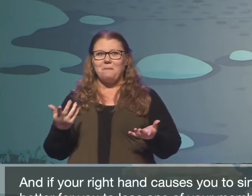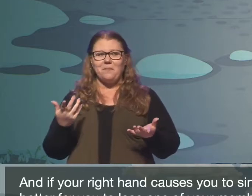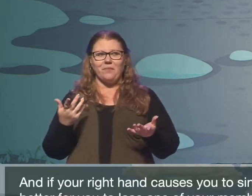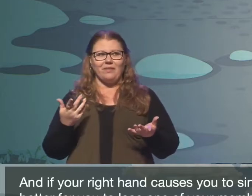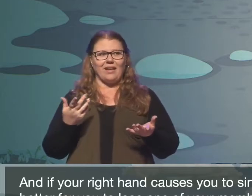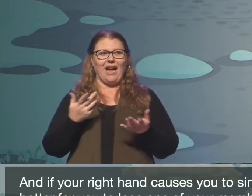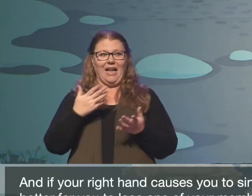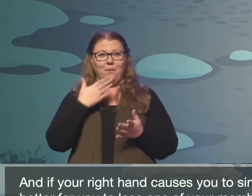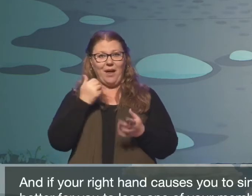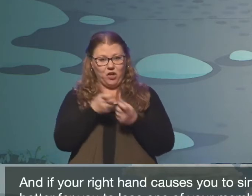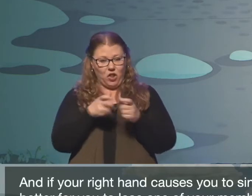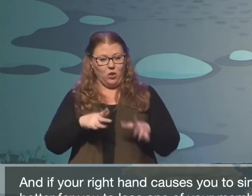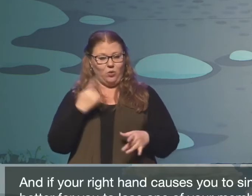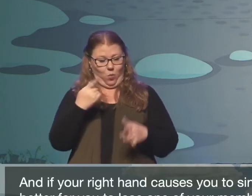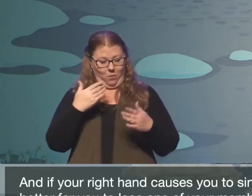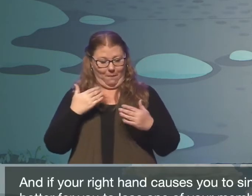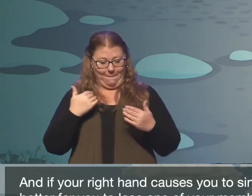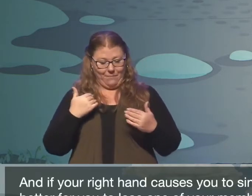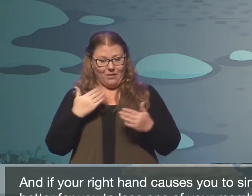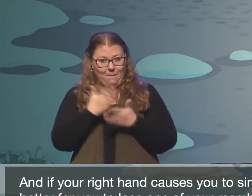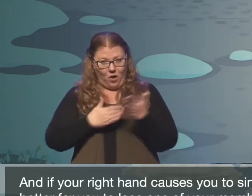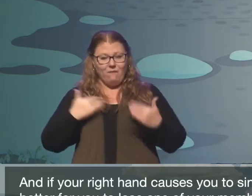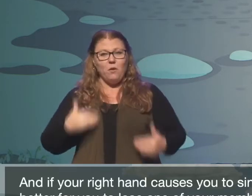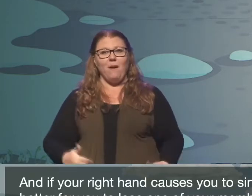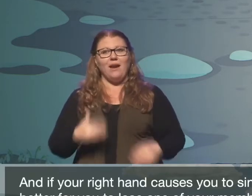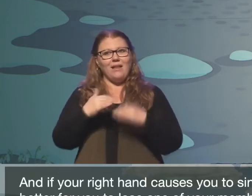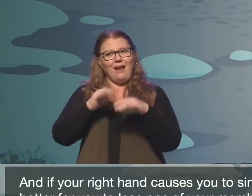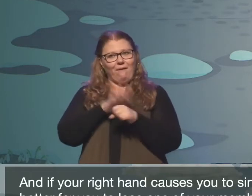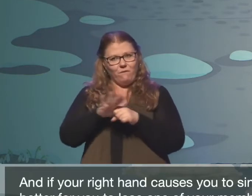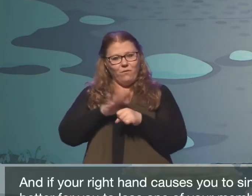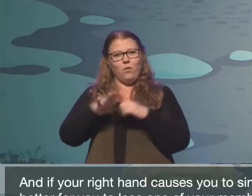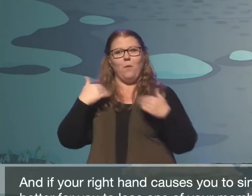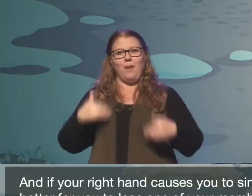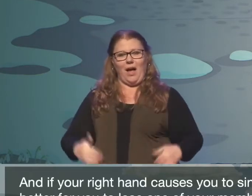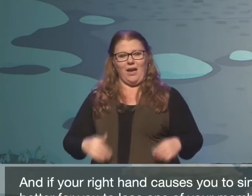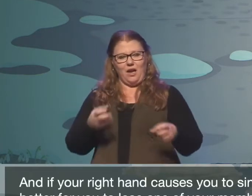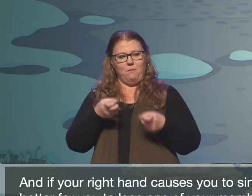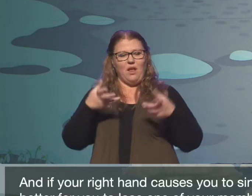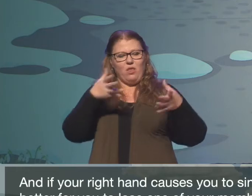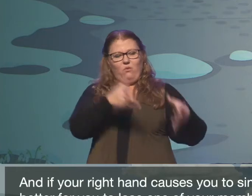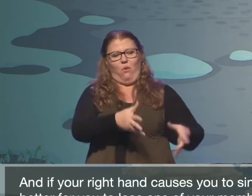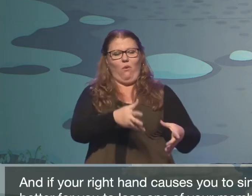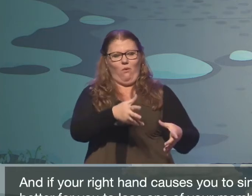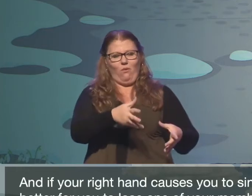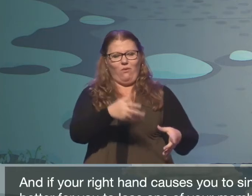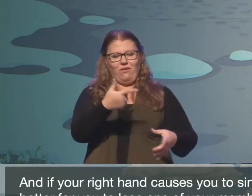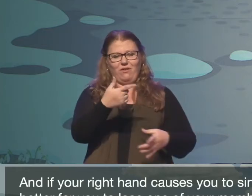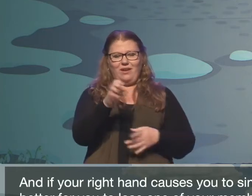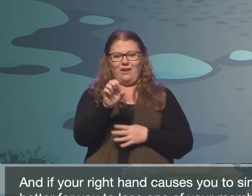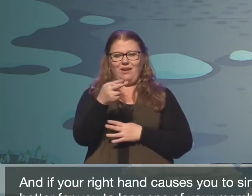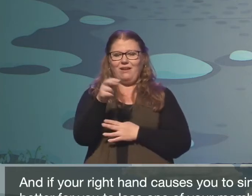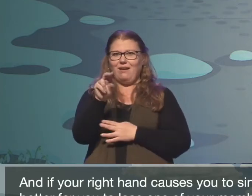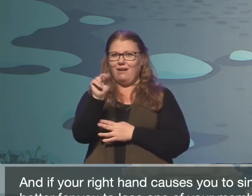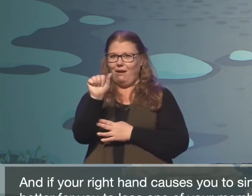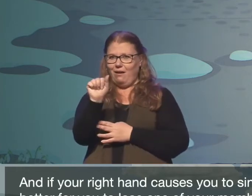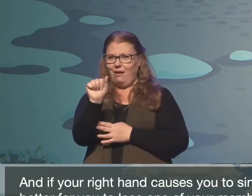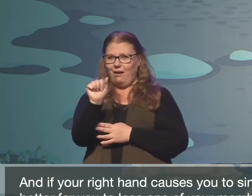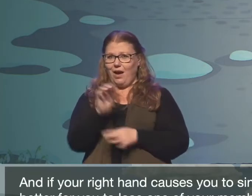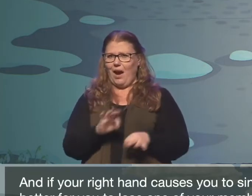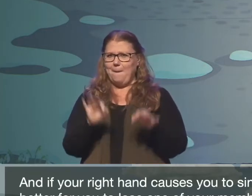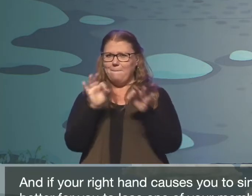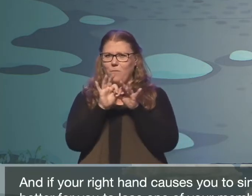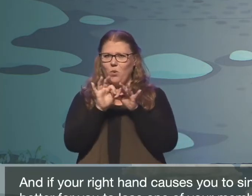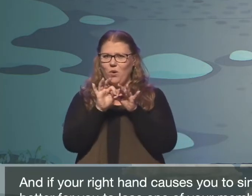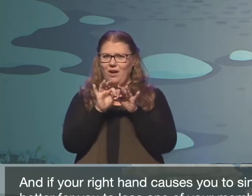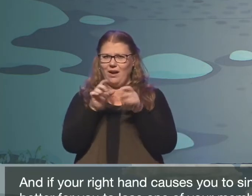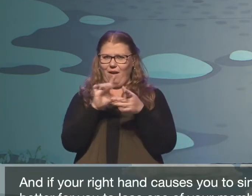it's better for you to lose one of your members than to have your whole body go into Gehenna. Key phrases here for us to understand this.